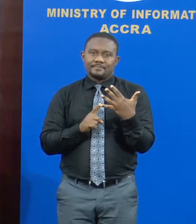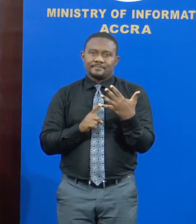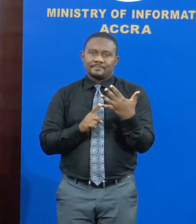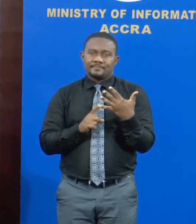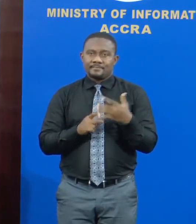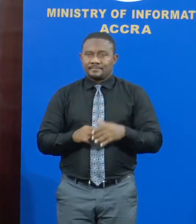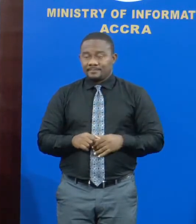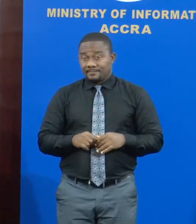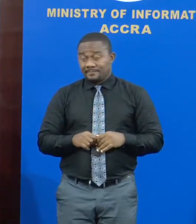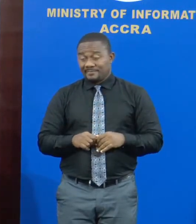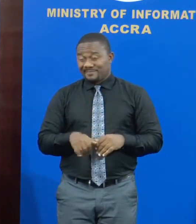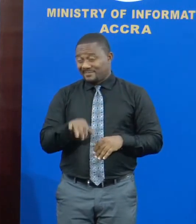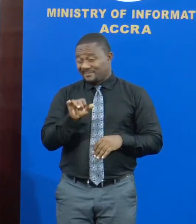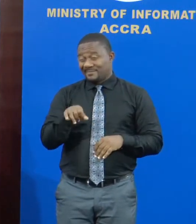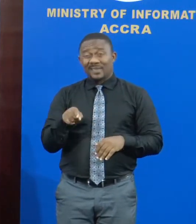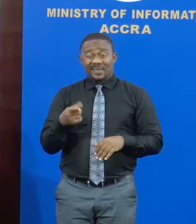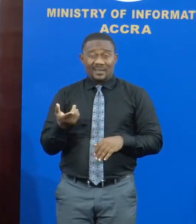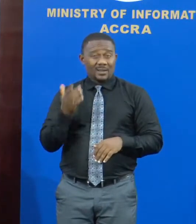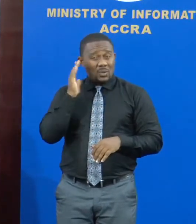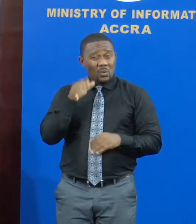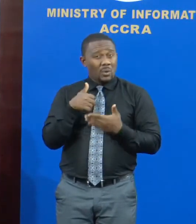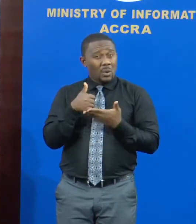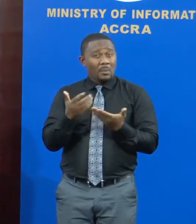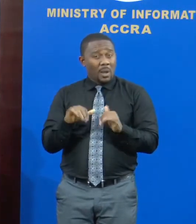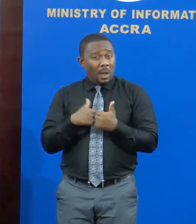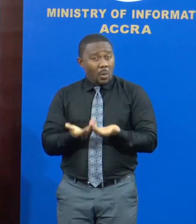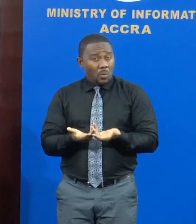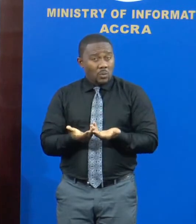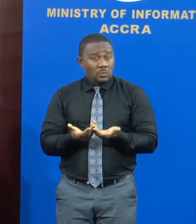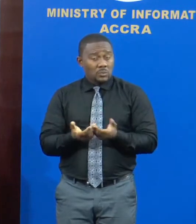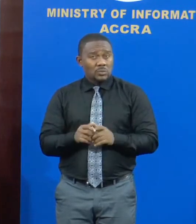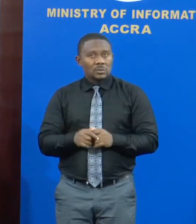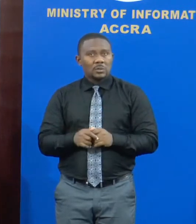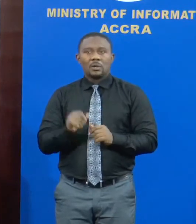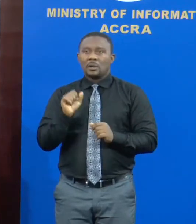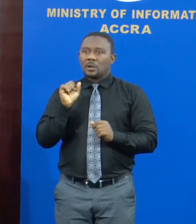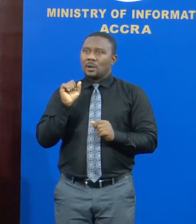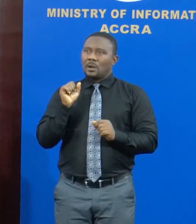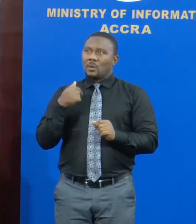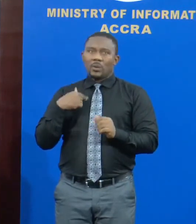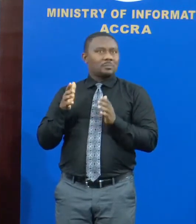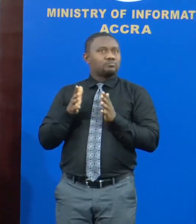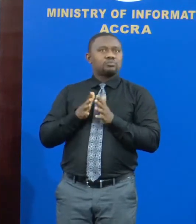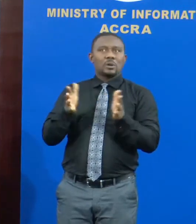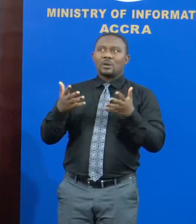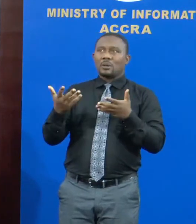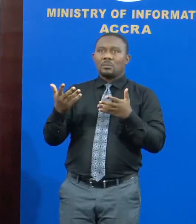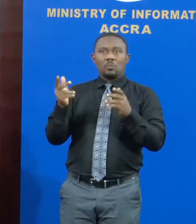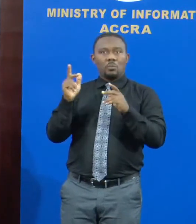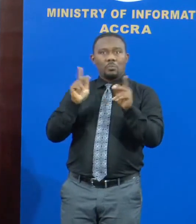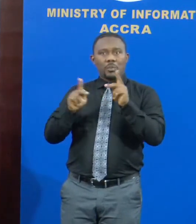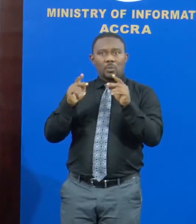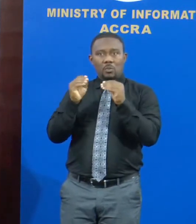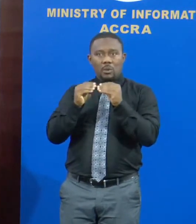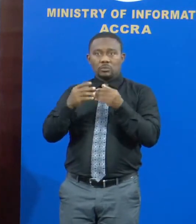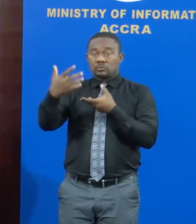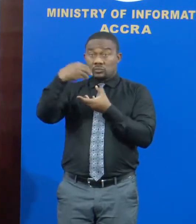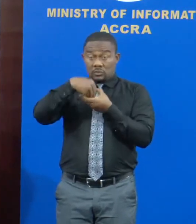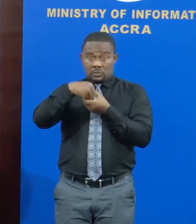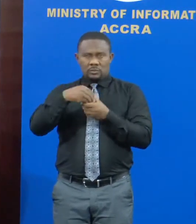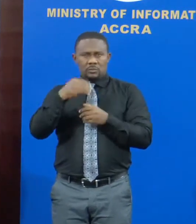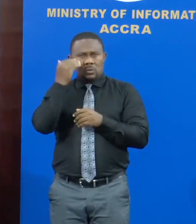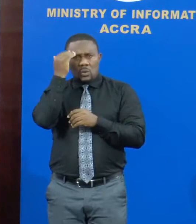Latching onto this platform is going to also give us the opportunity to expand our coverage. You know, there is a large section